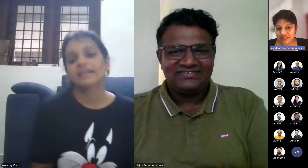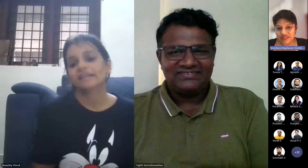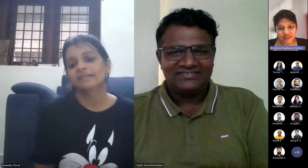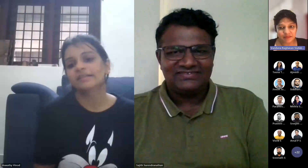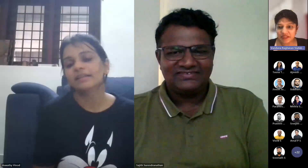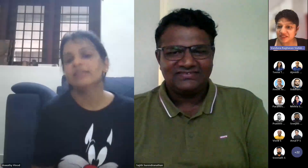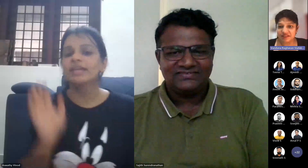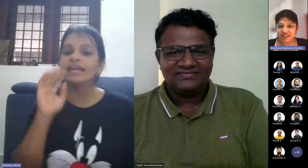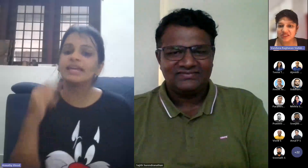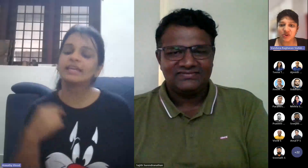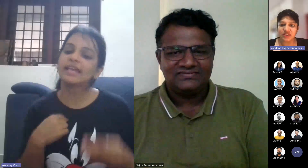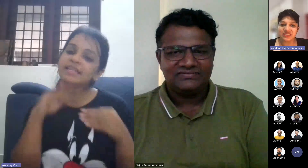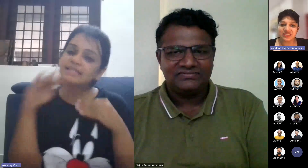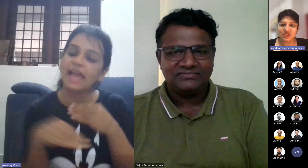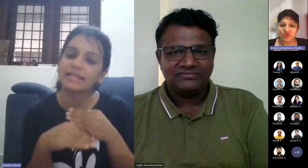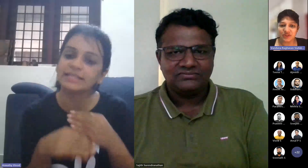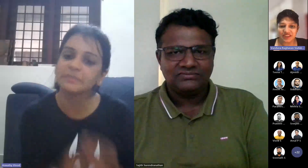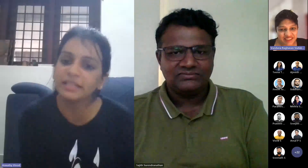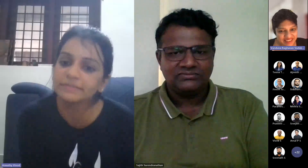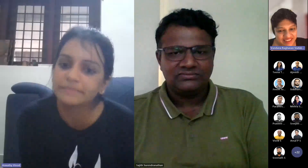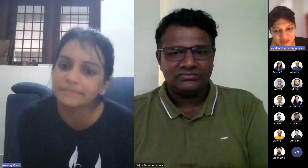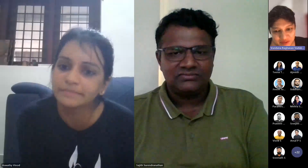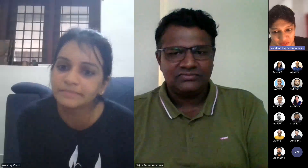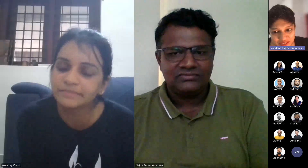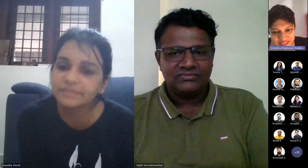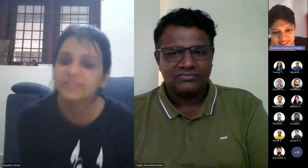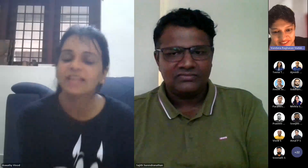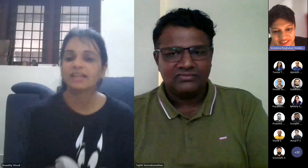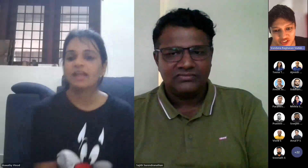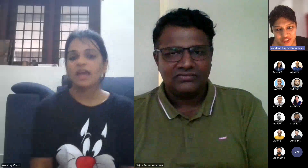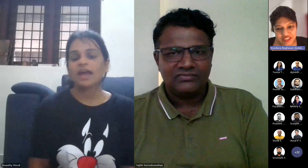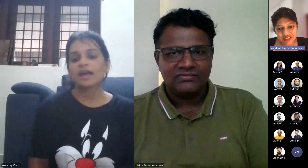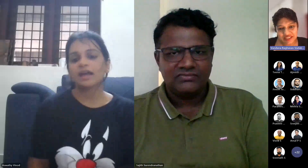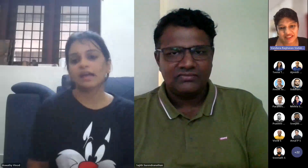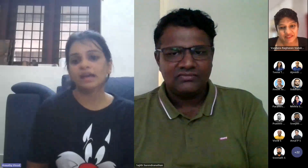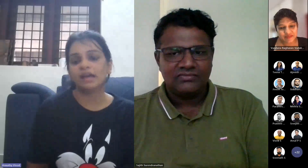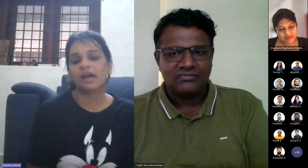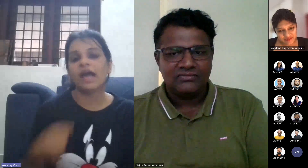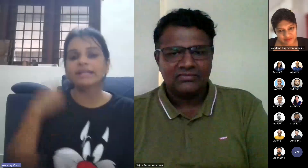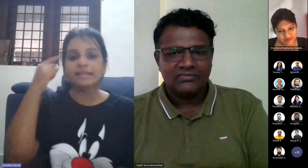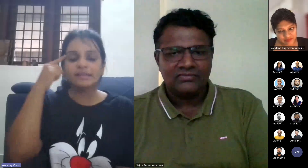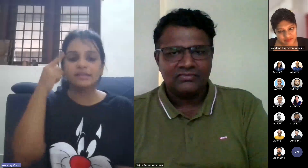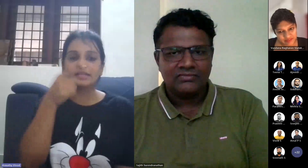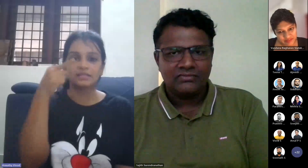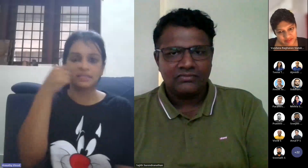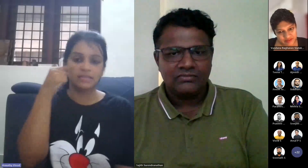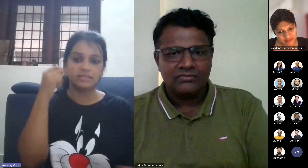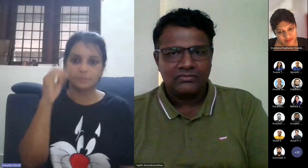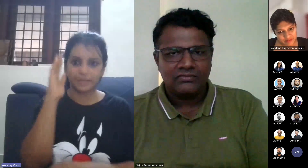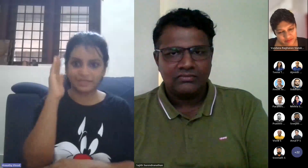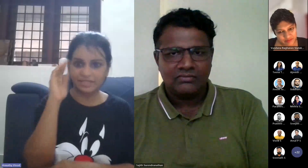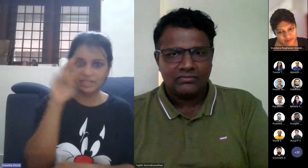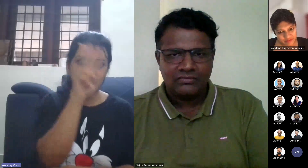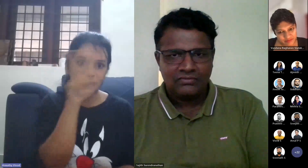Anyone else? Please, it's not just a Q&A. Yeah, go ahead. Yeah, Aswathy. I think in